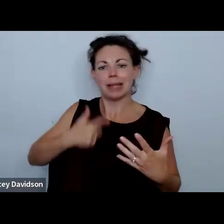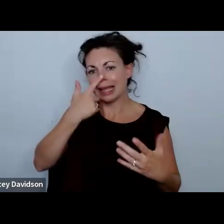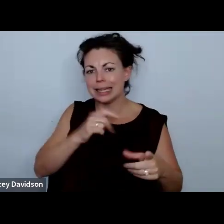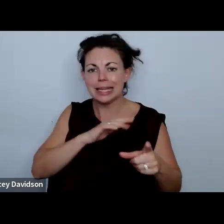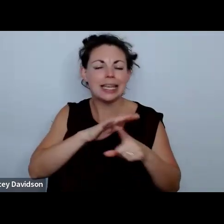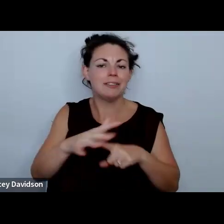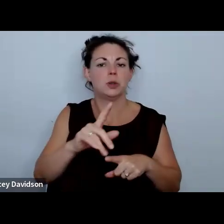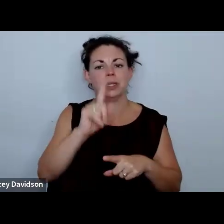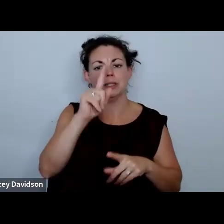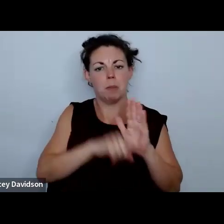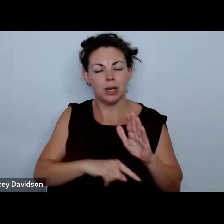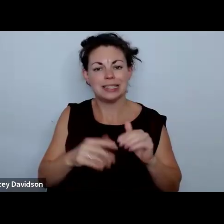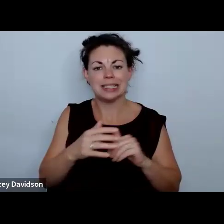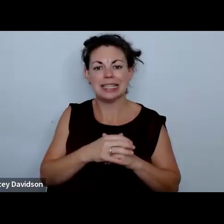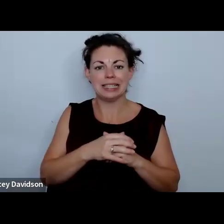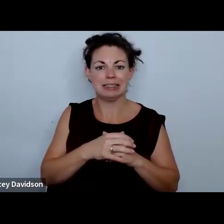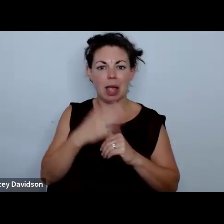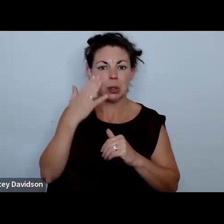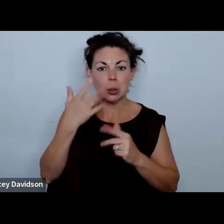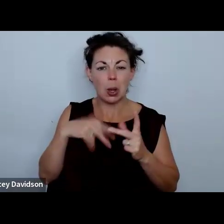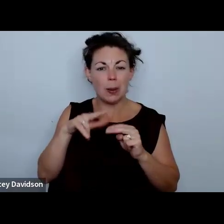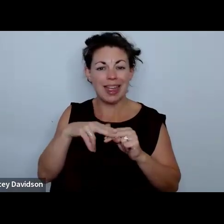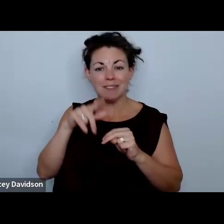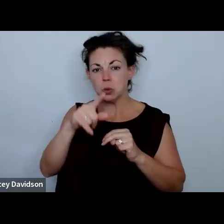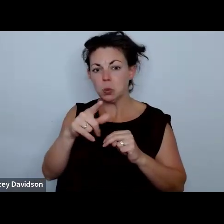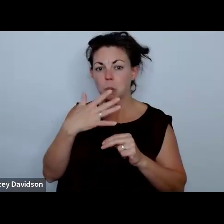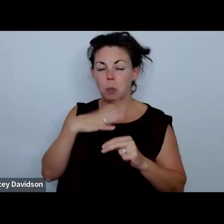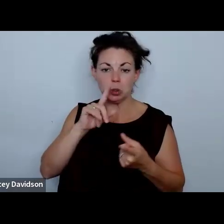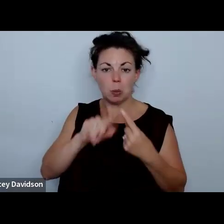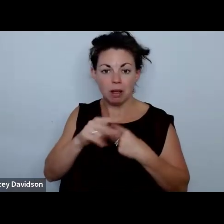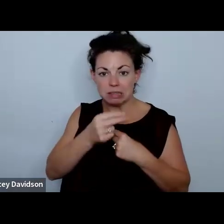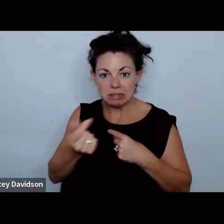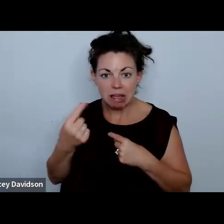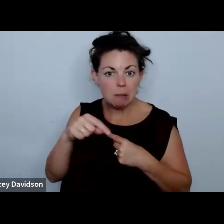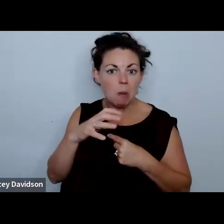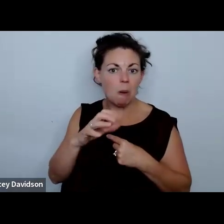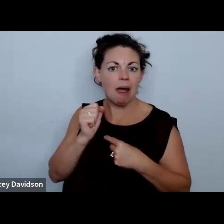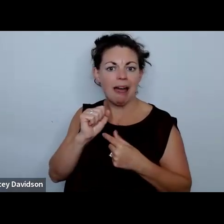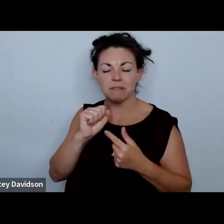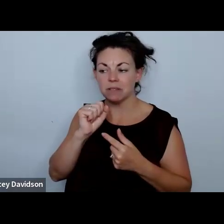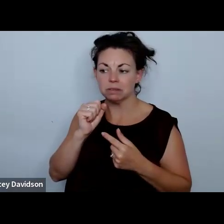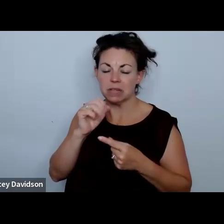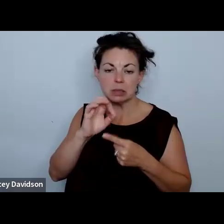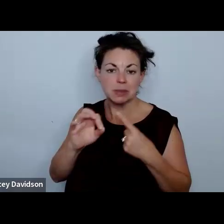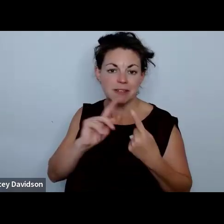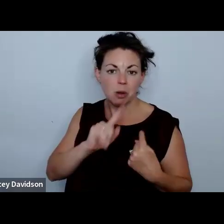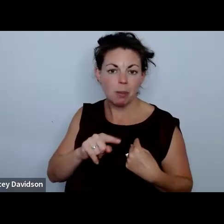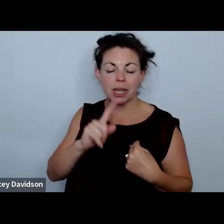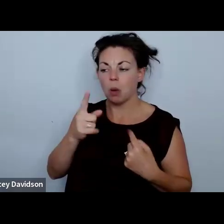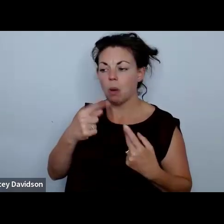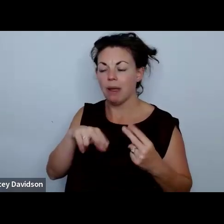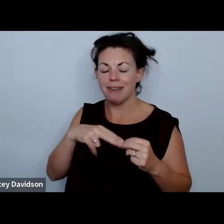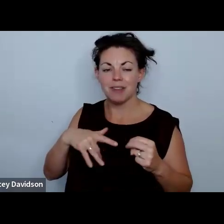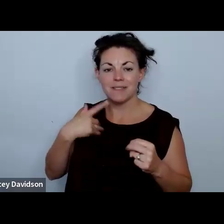or if you want to kind of wrap up an answer to a few of the questions, or if you have a colleague that, if you think someone else might be